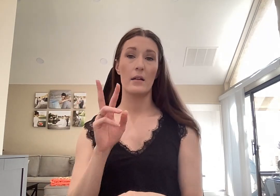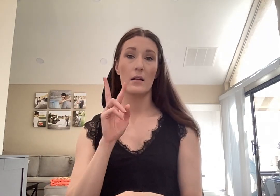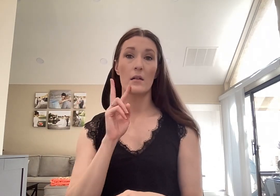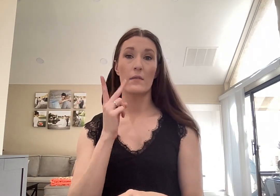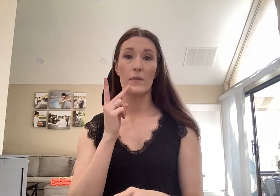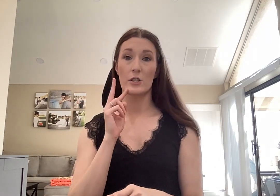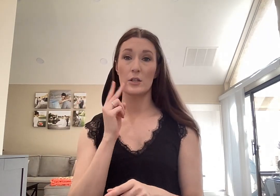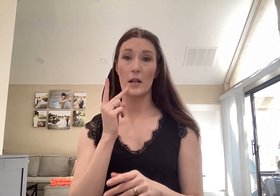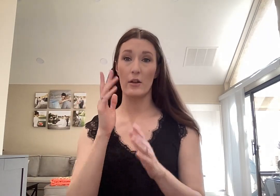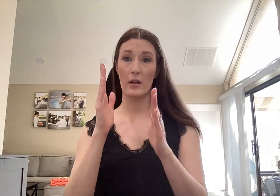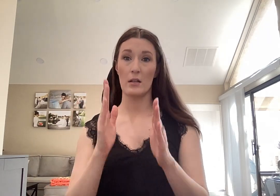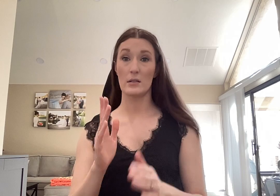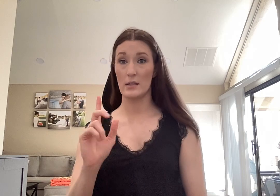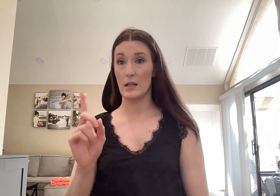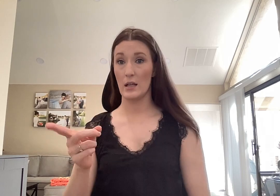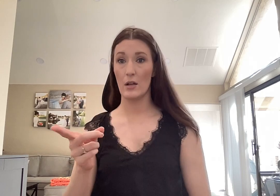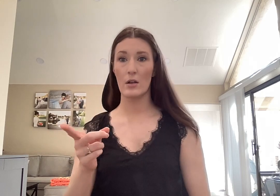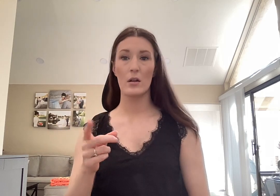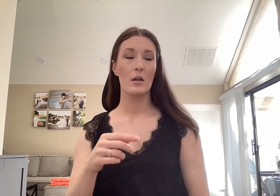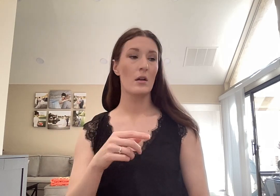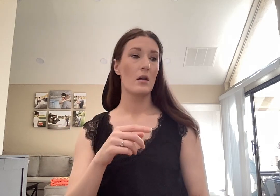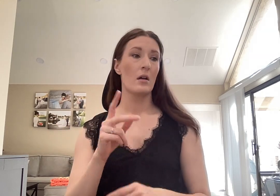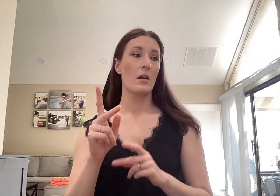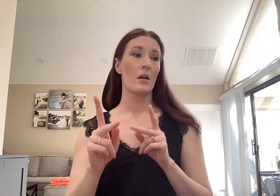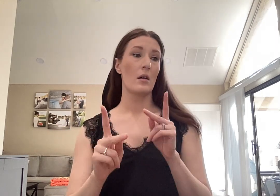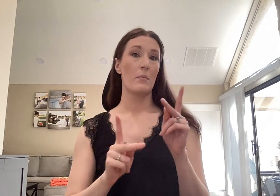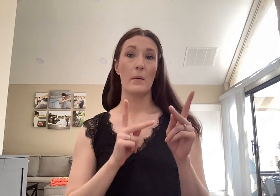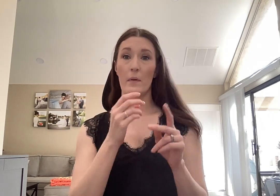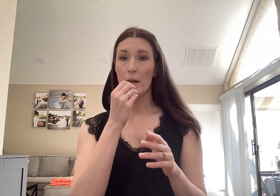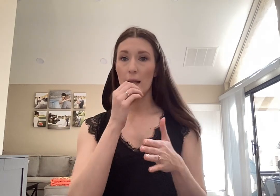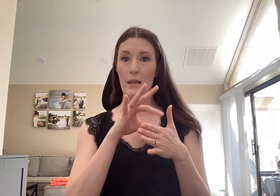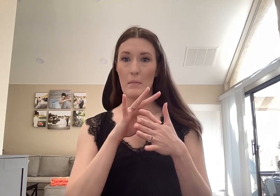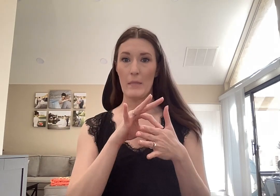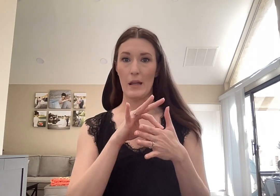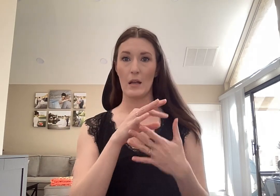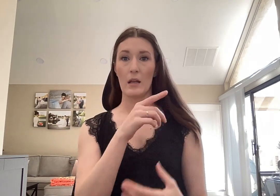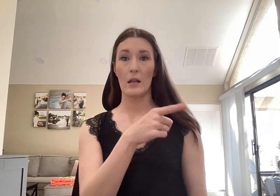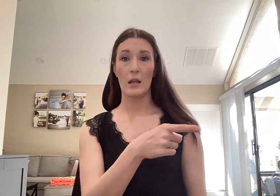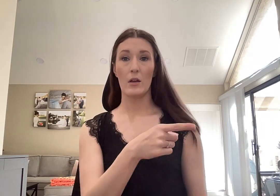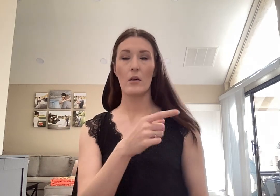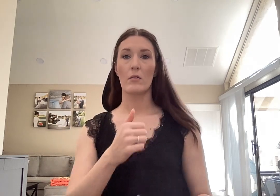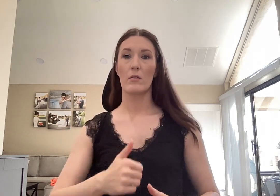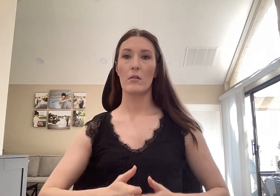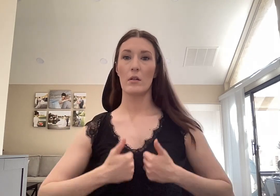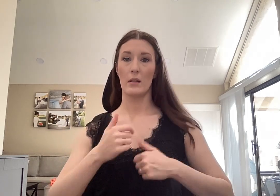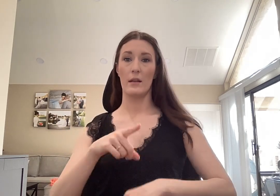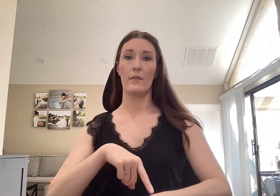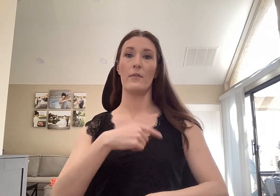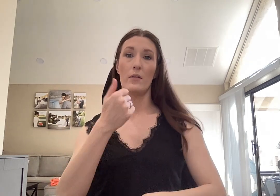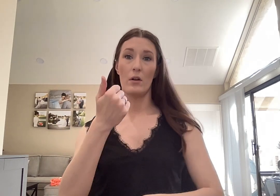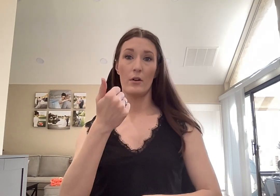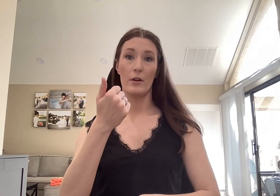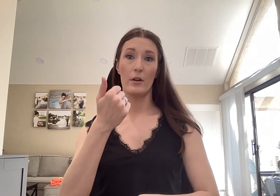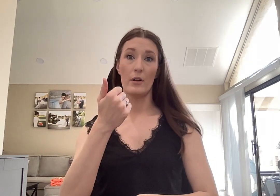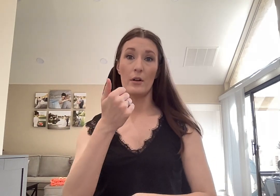then vegetarians here, people that eat meat here, live longer.